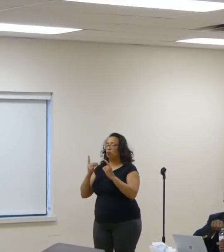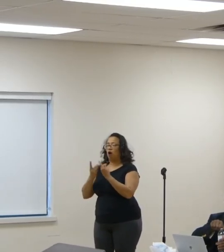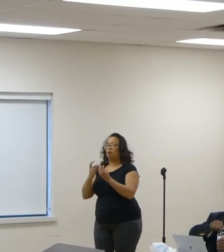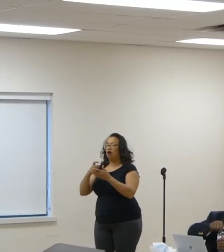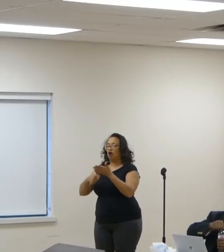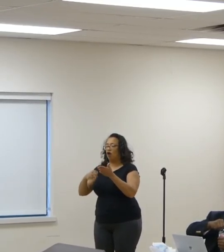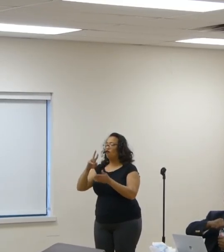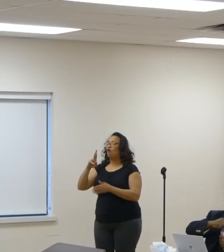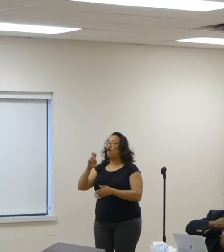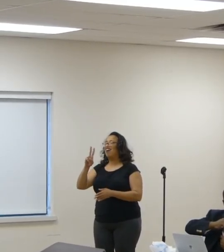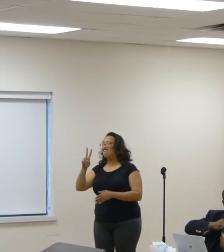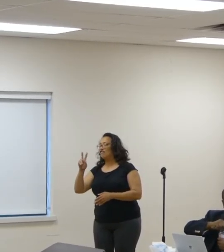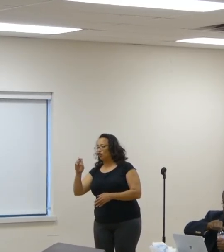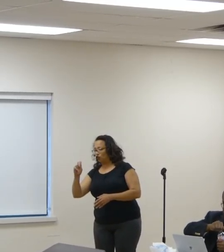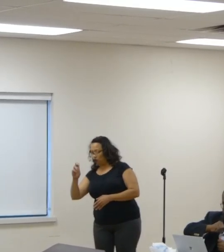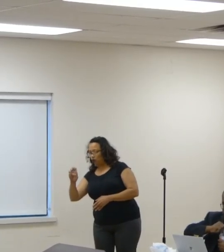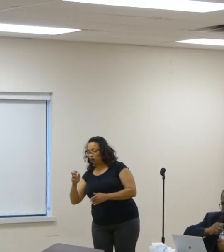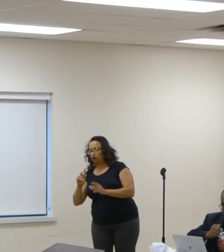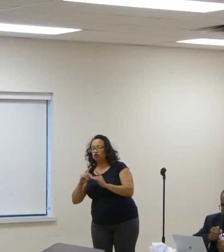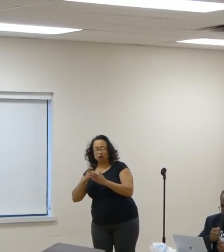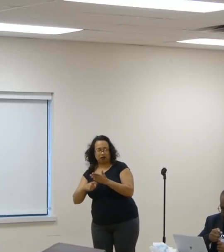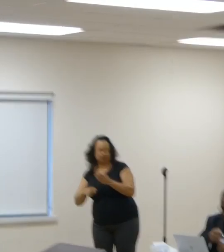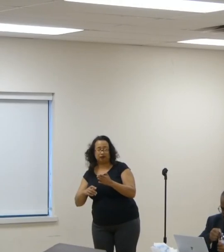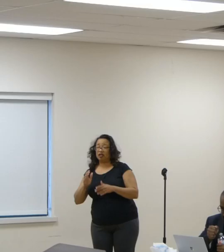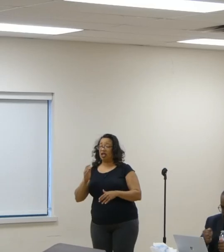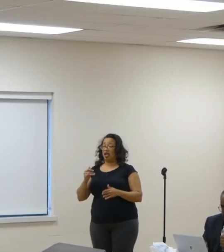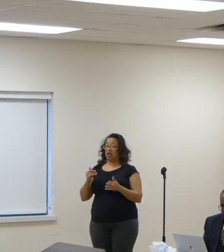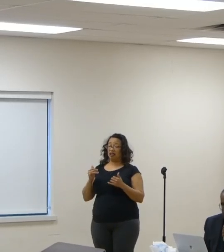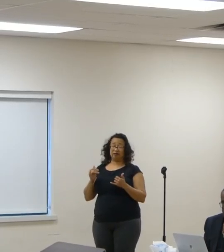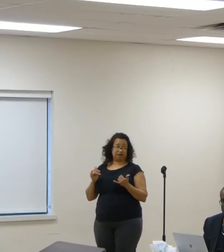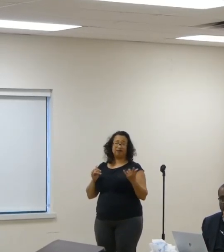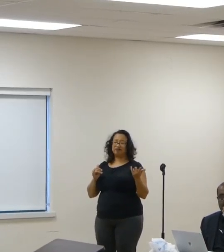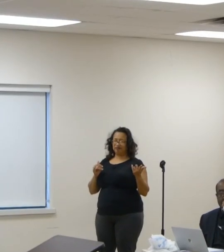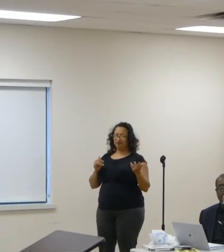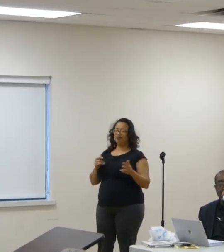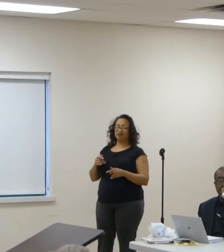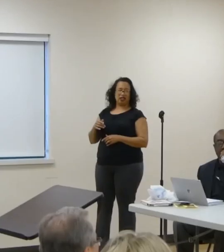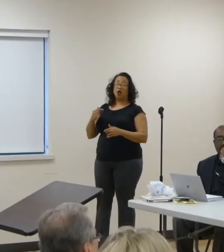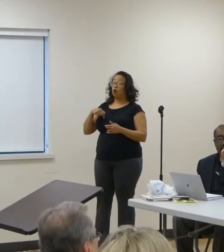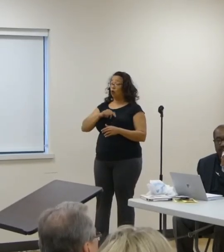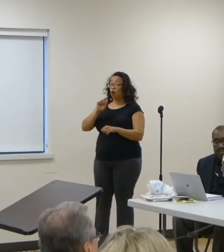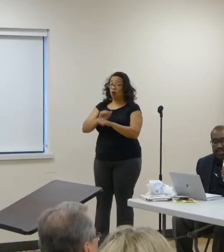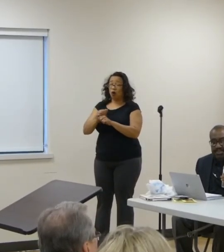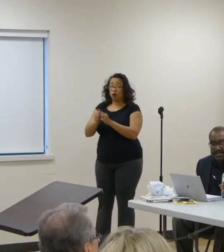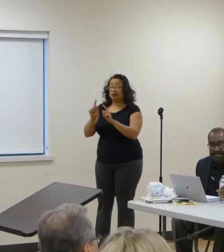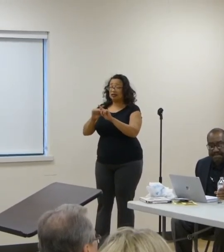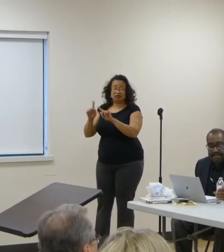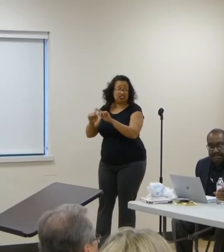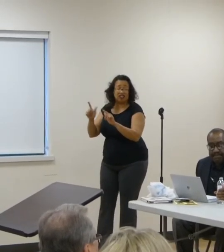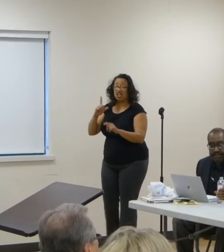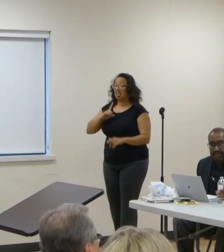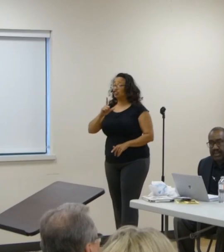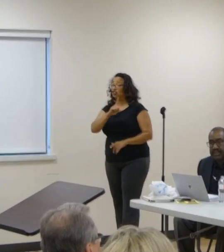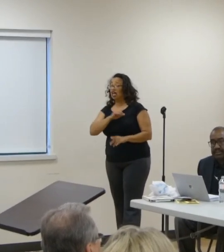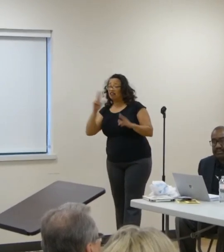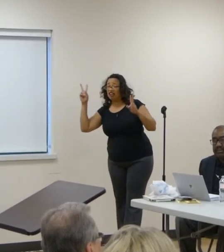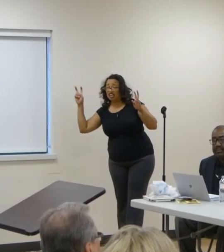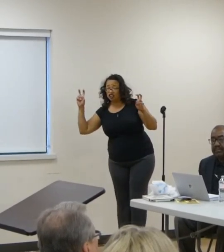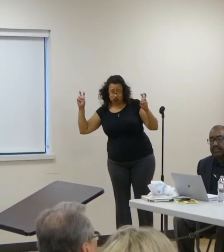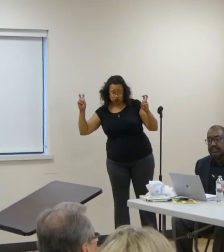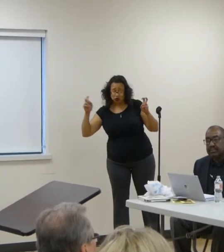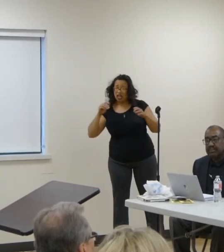do, particularly during session, but even off session, is work with legislative issues that affect the department, either on the motor